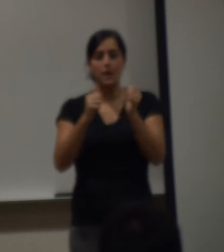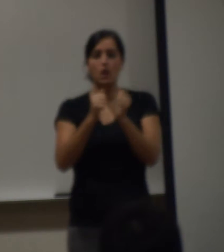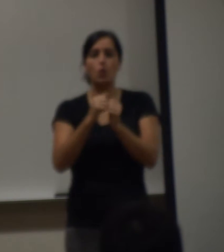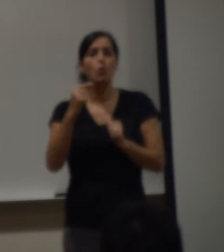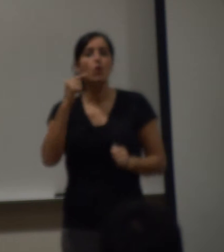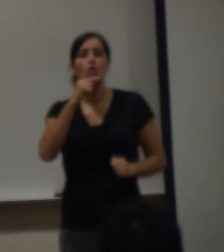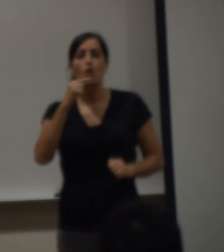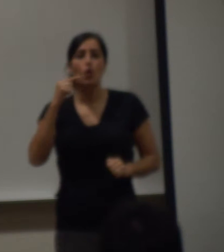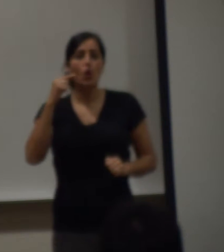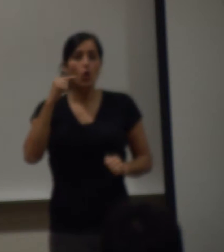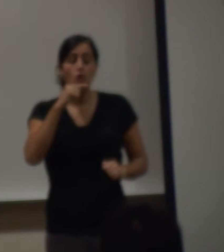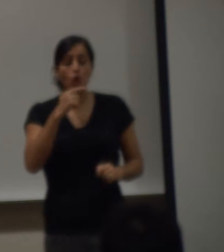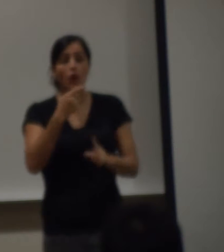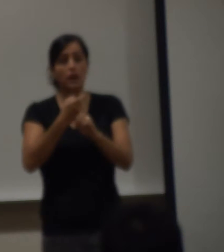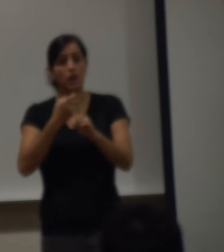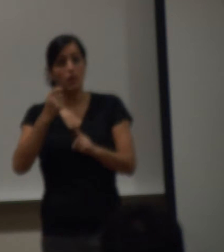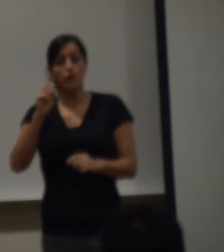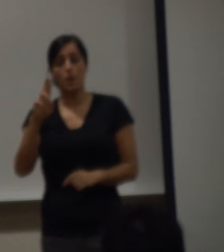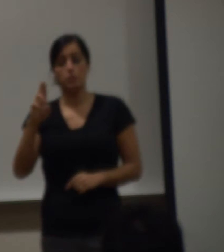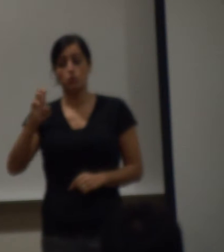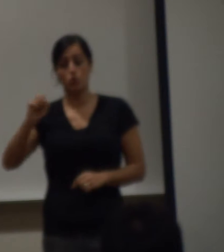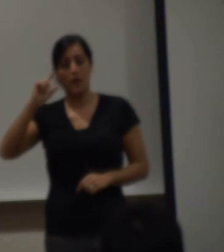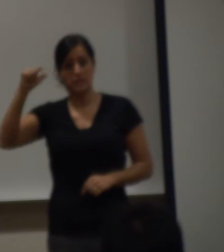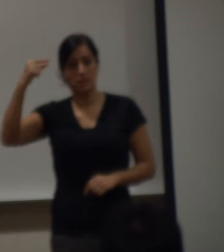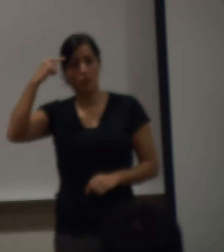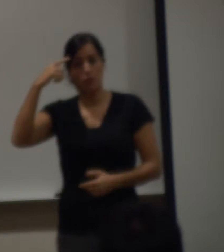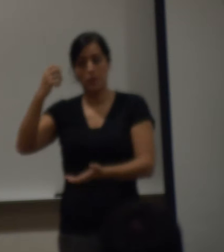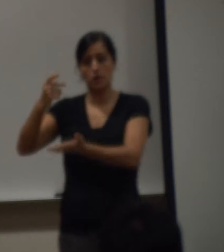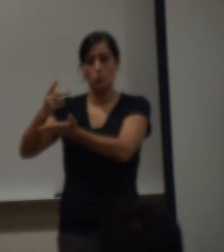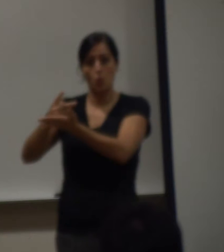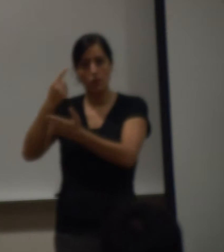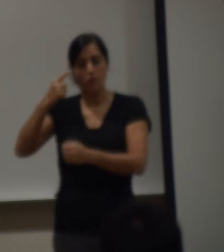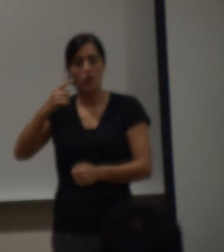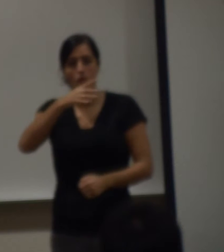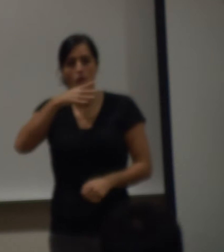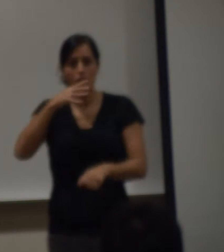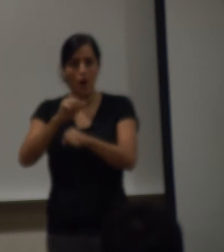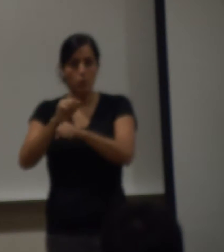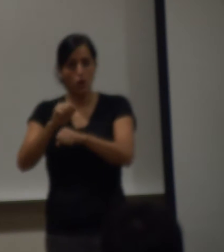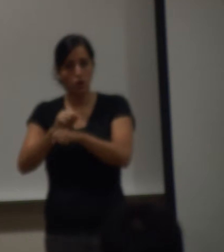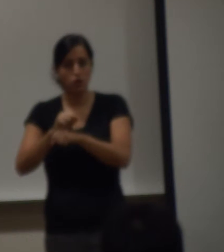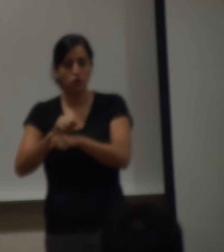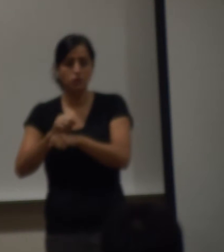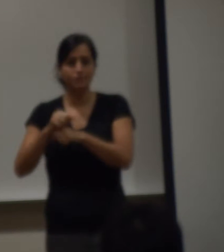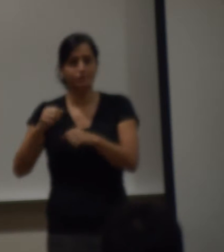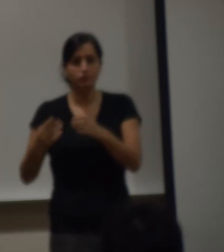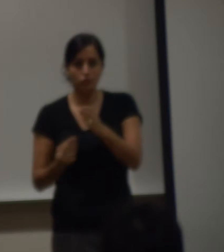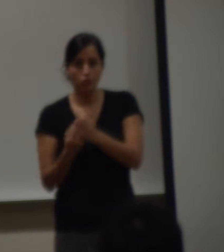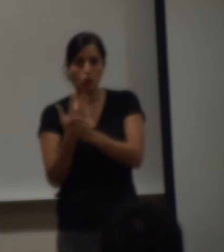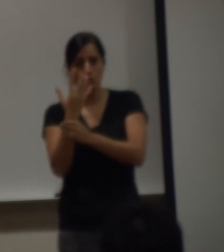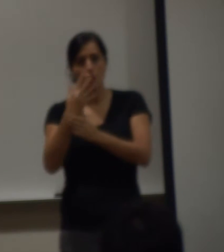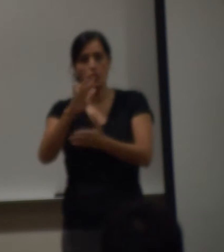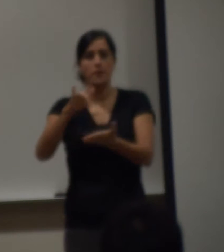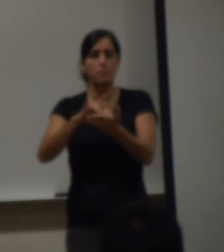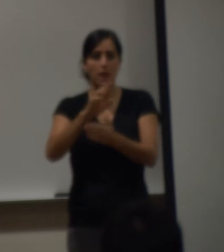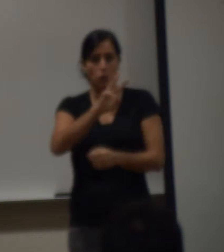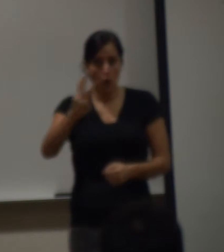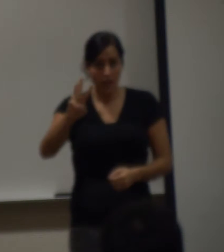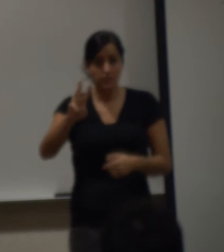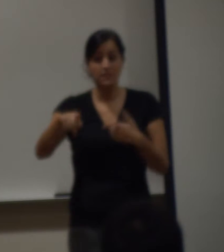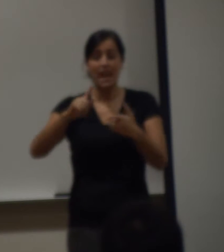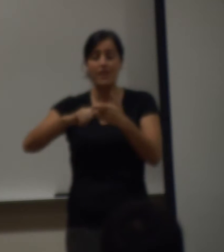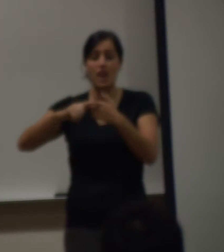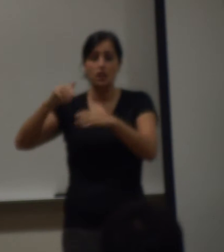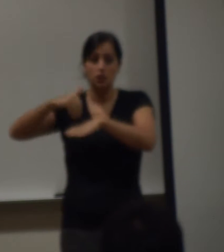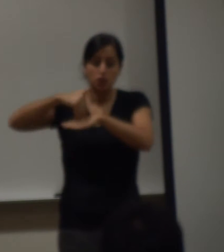that had been subsidized by the U.S. government for farm and grown in the Midwest and then